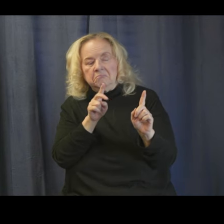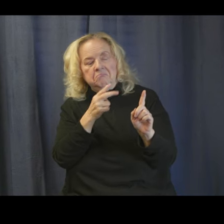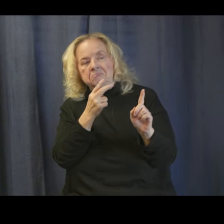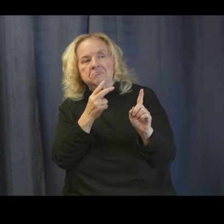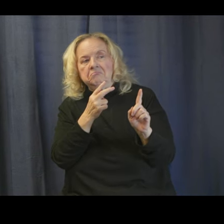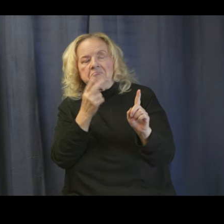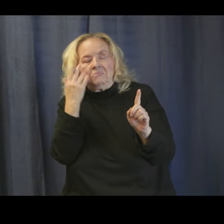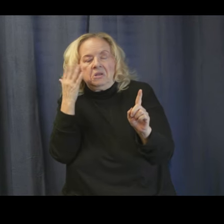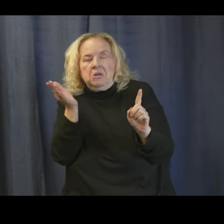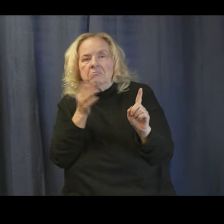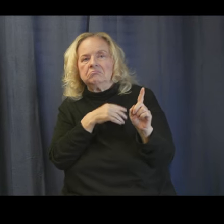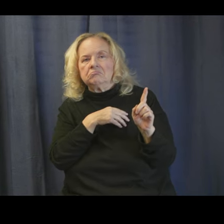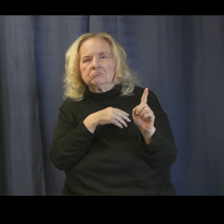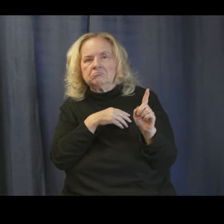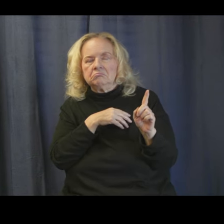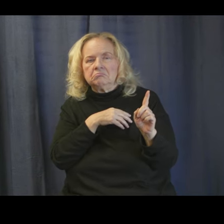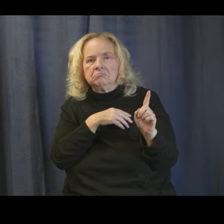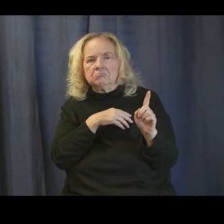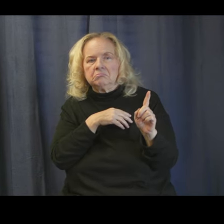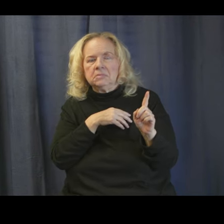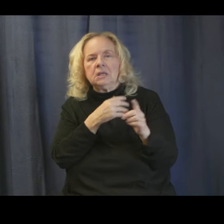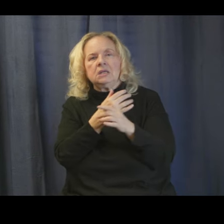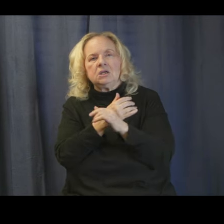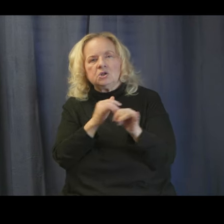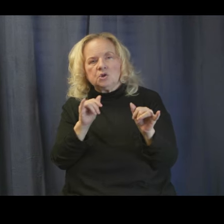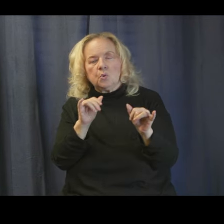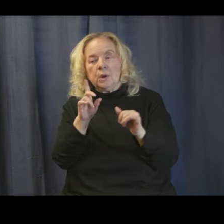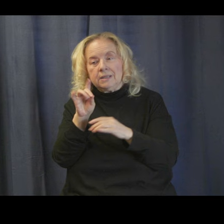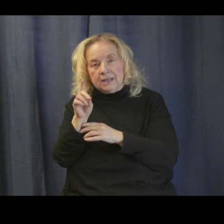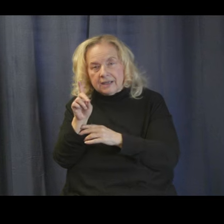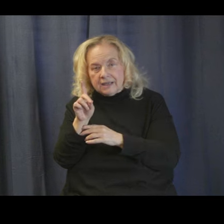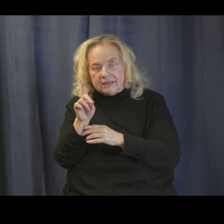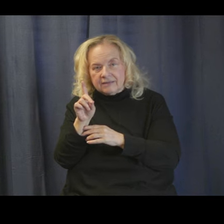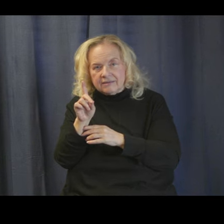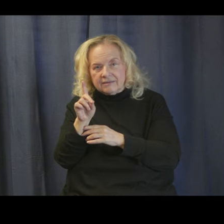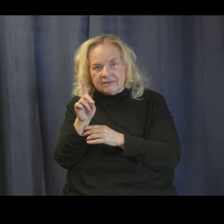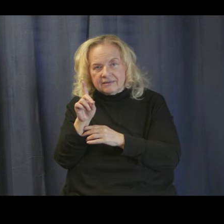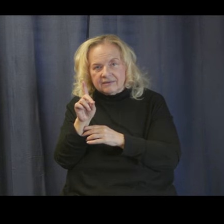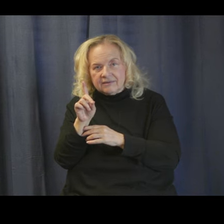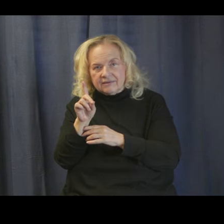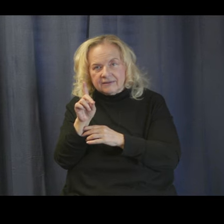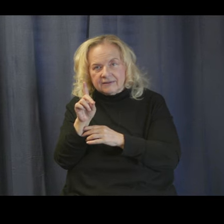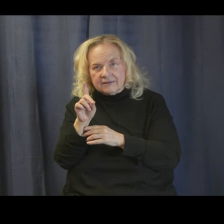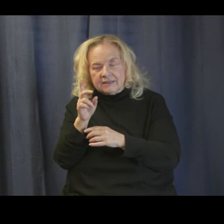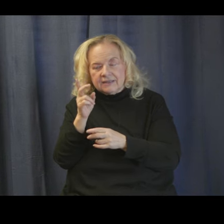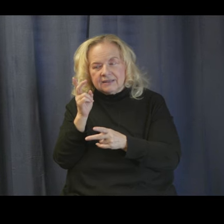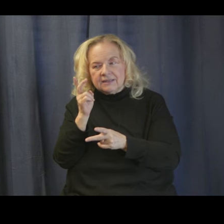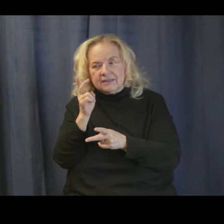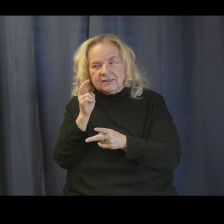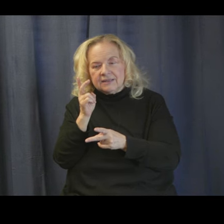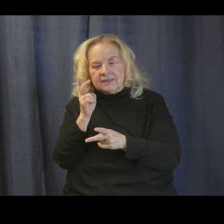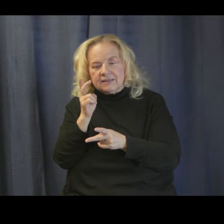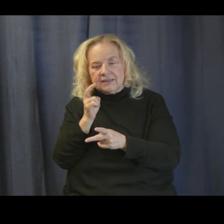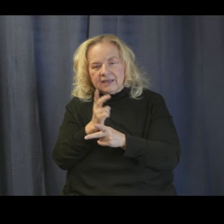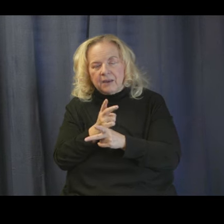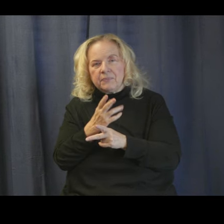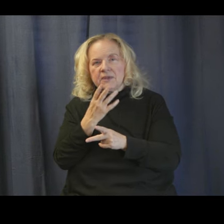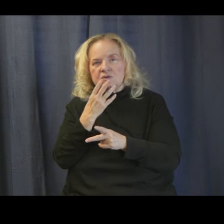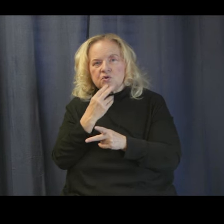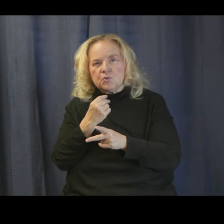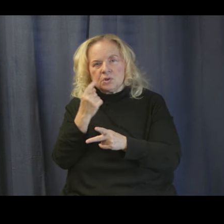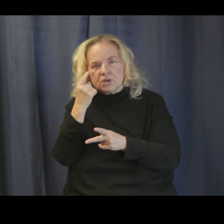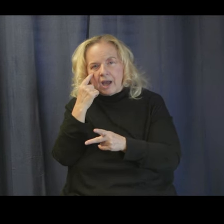Wow. And this is what Yeshua did. He has kept the